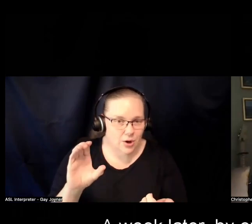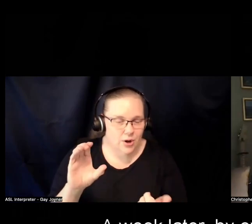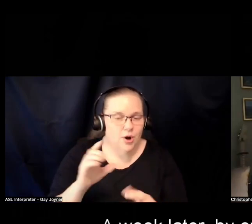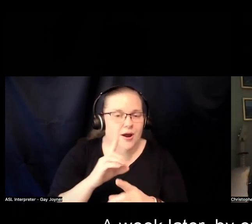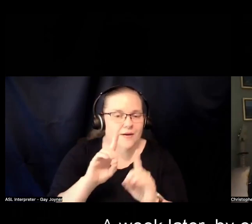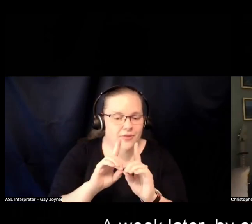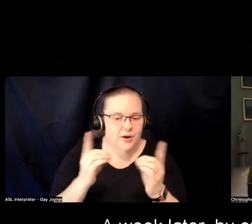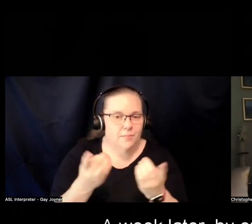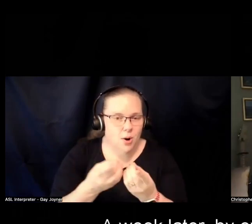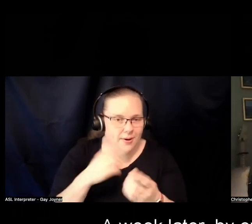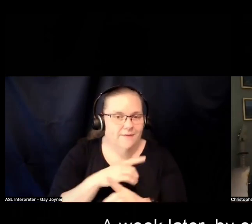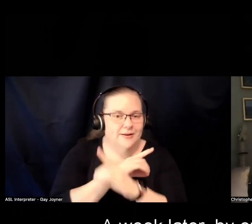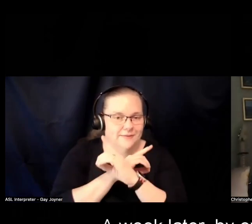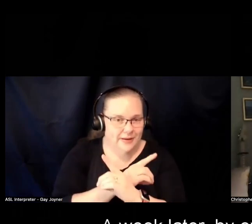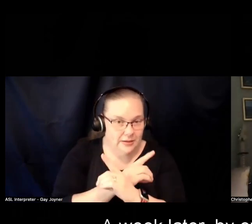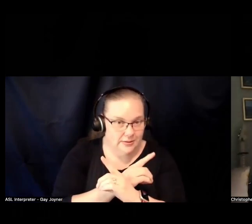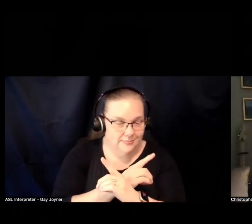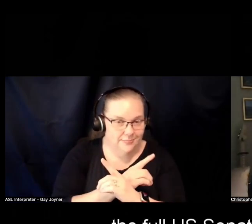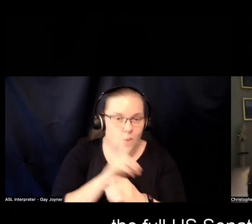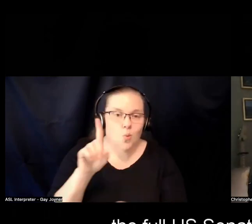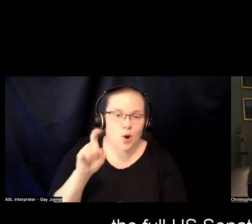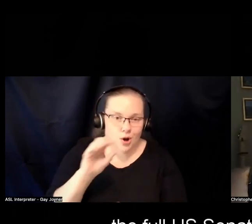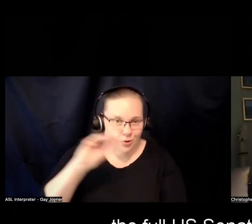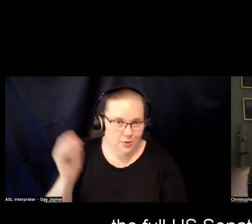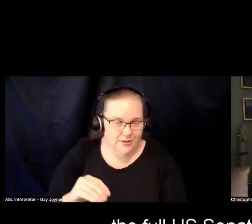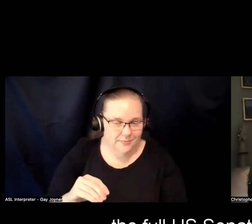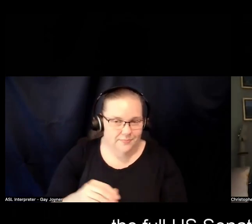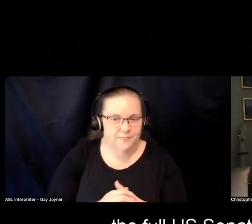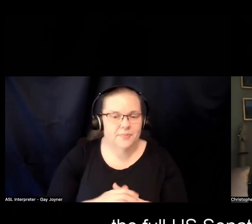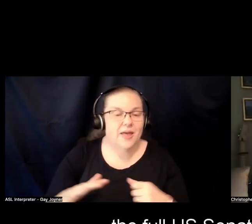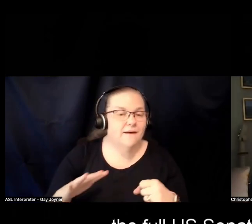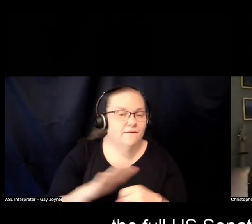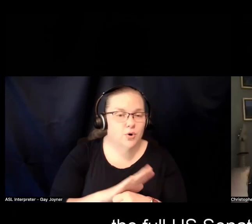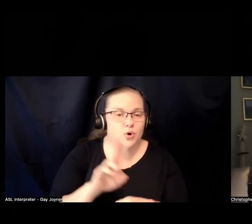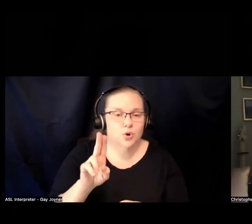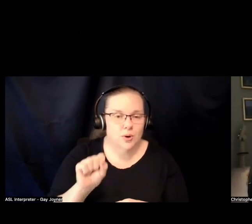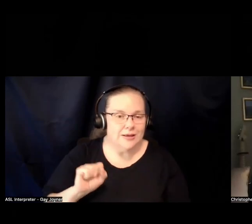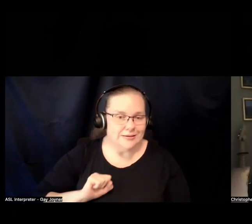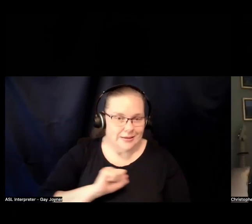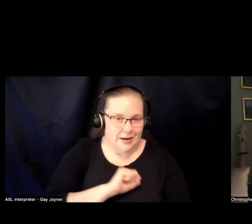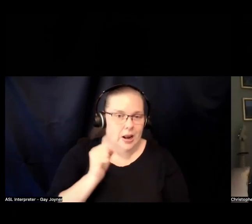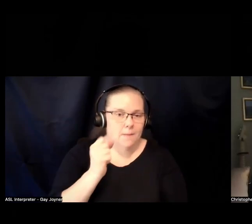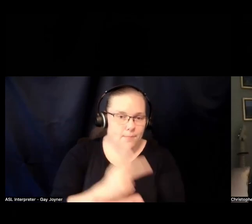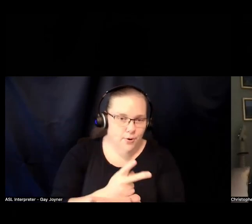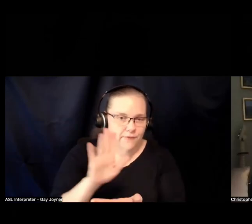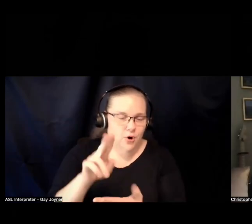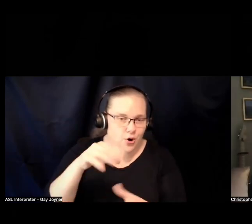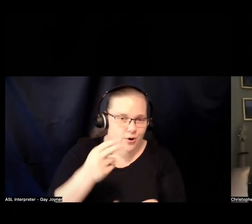A week later, by overwhelming voice vote, the full U.S. Senate approved Anna's nomination.